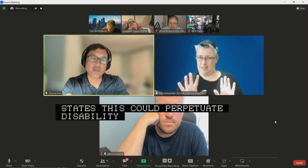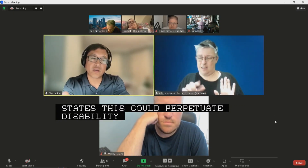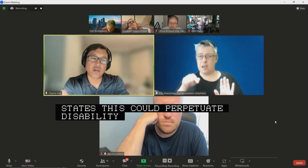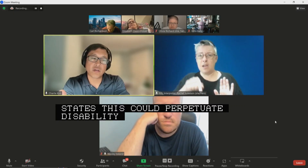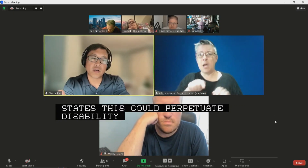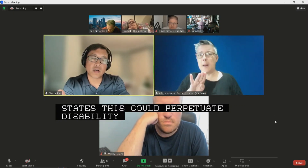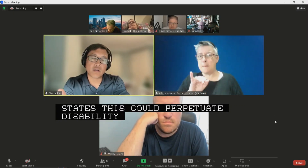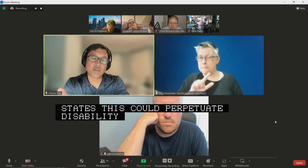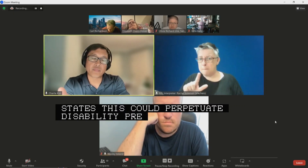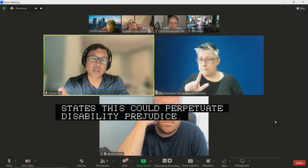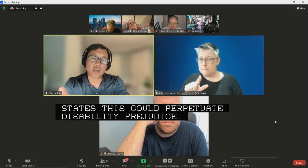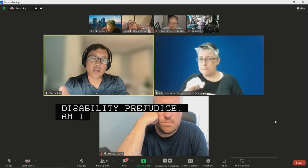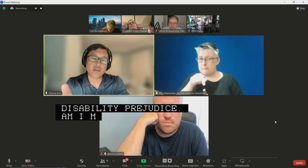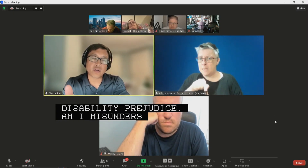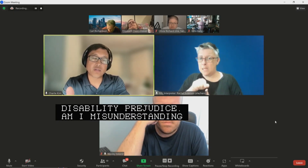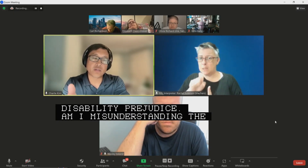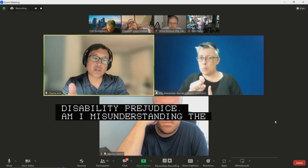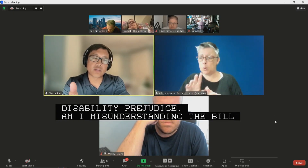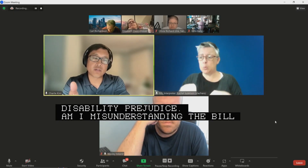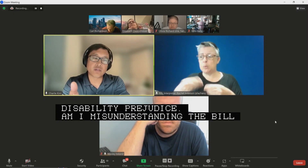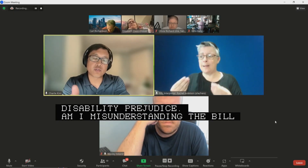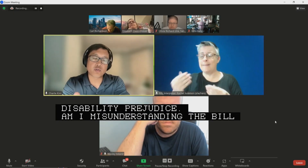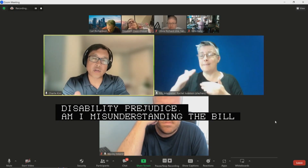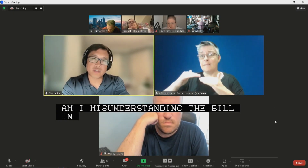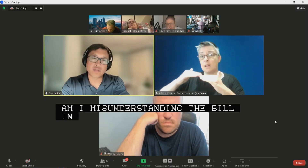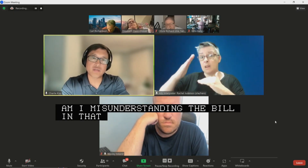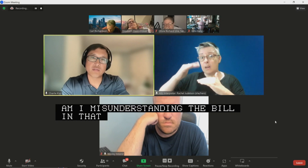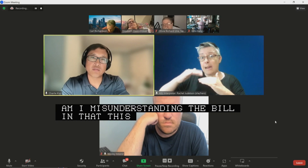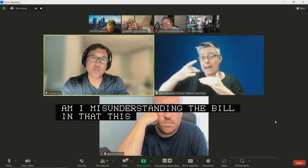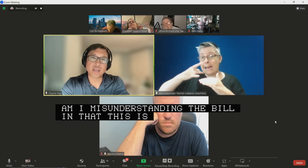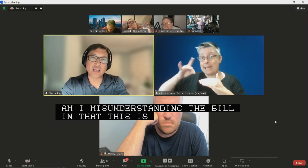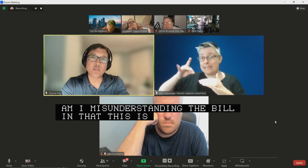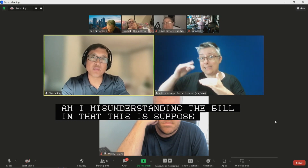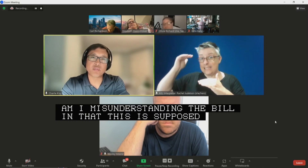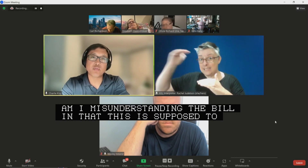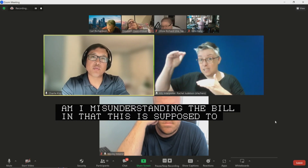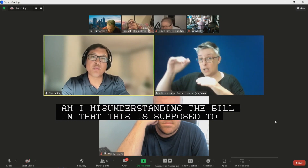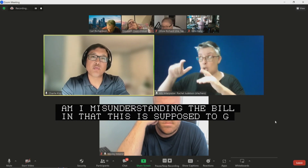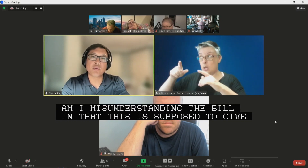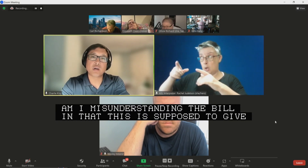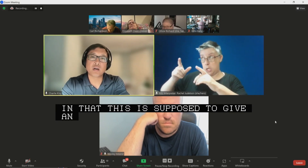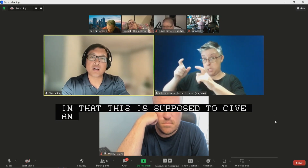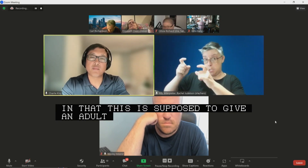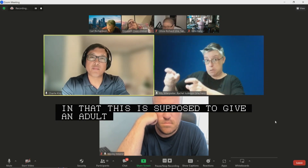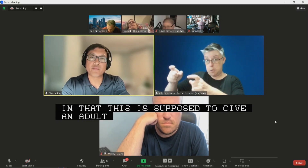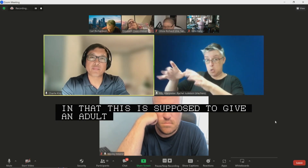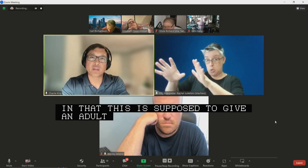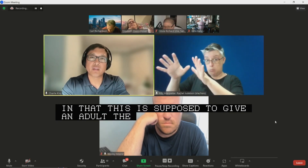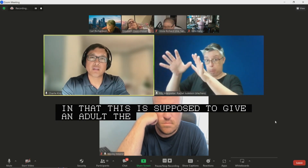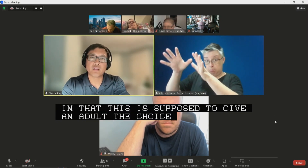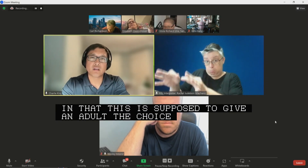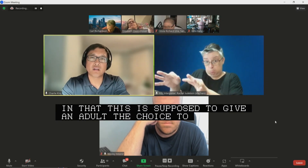give an adult the choice to be able to